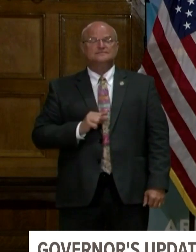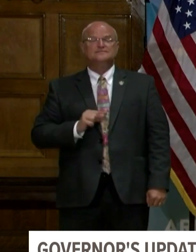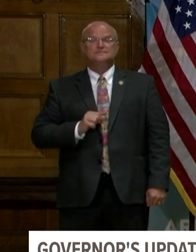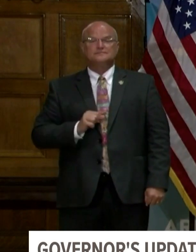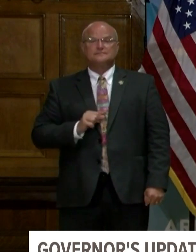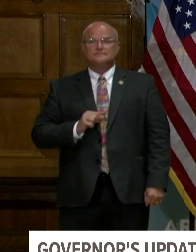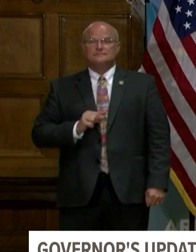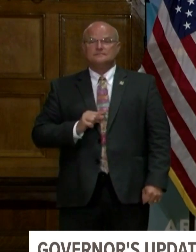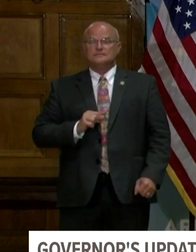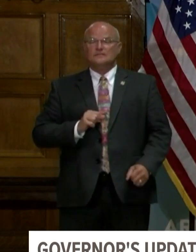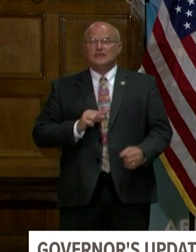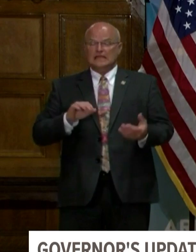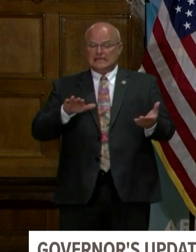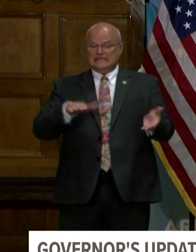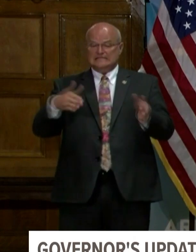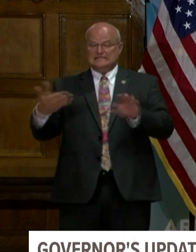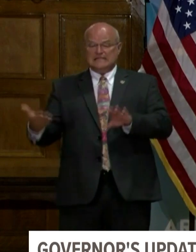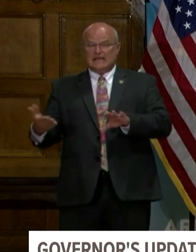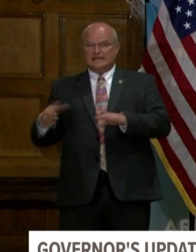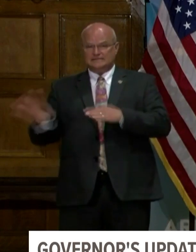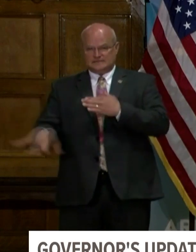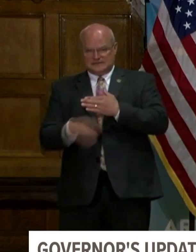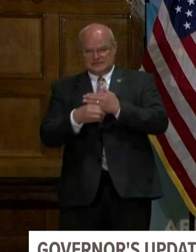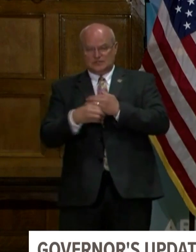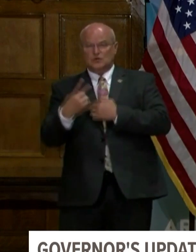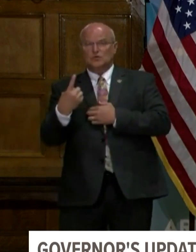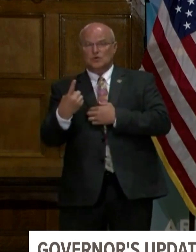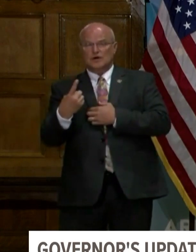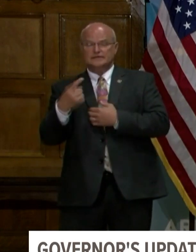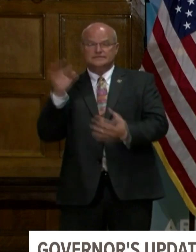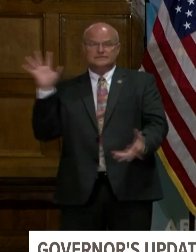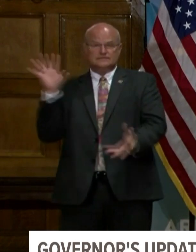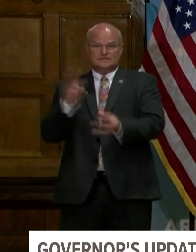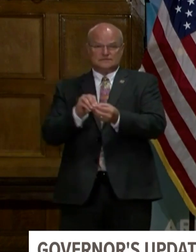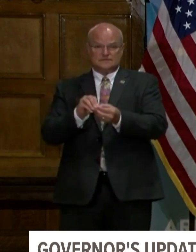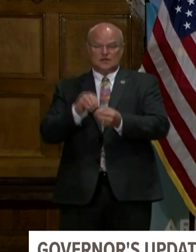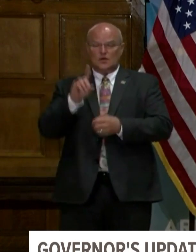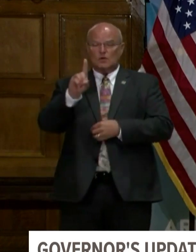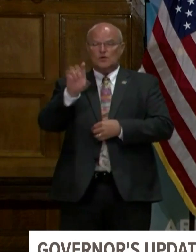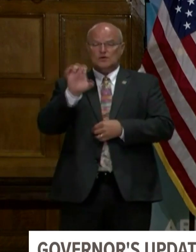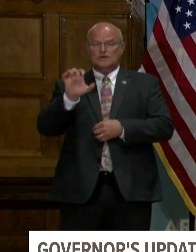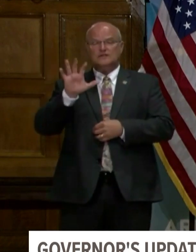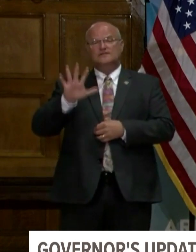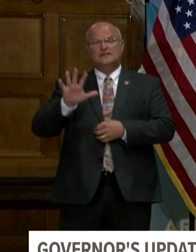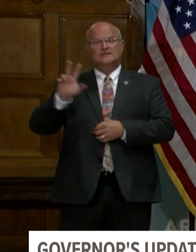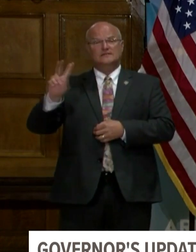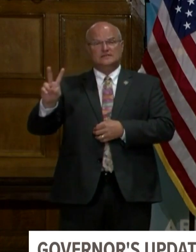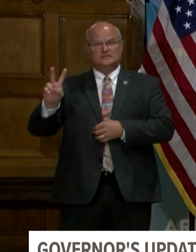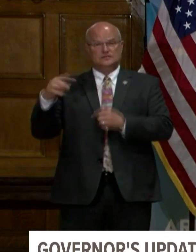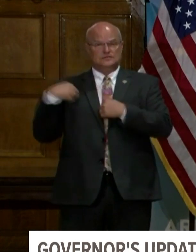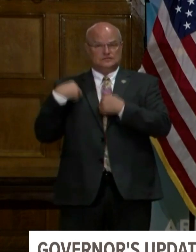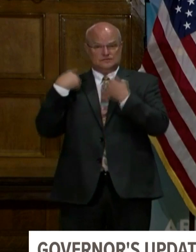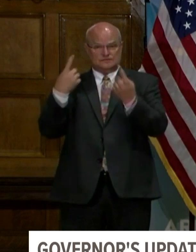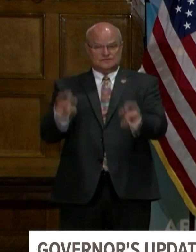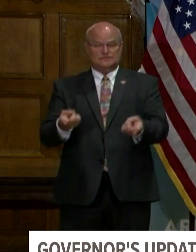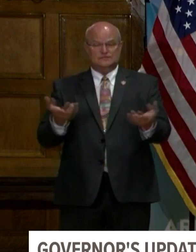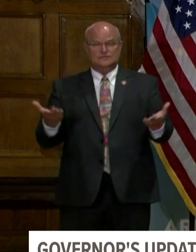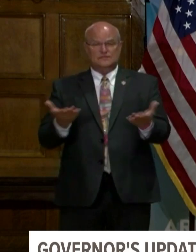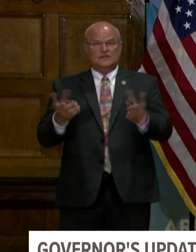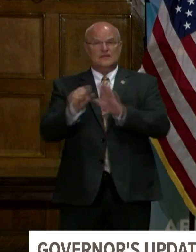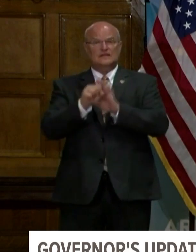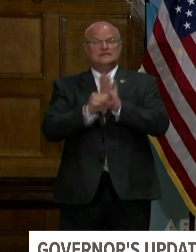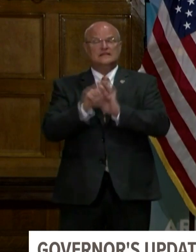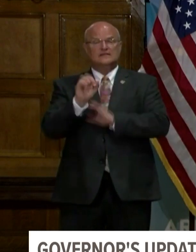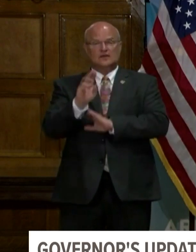hospitalizations. Deaths, we've had one additional deaths that bring us to 152 deaths here in the